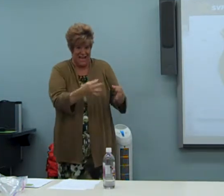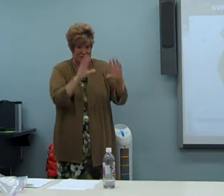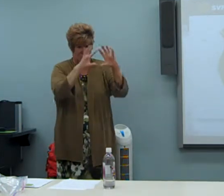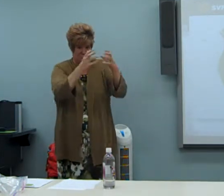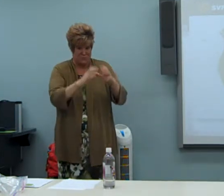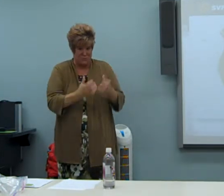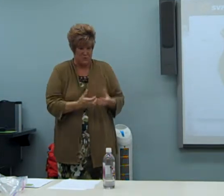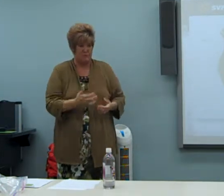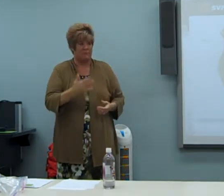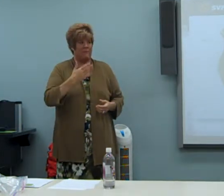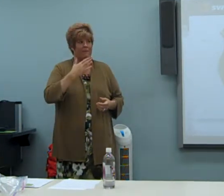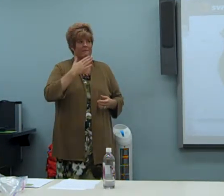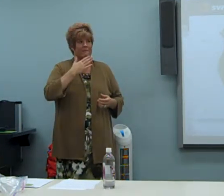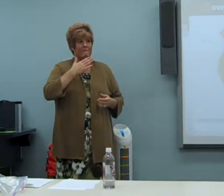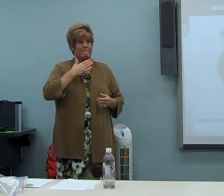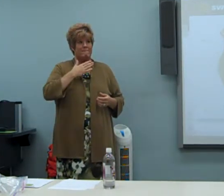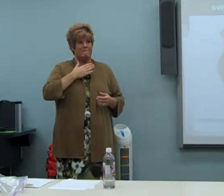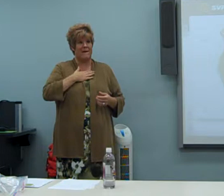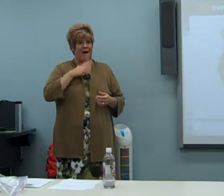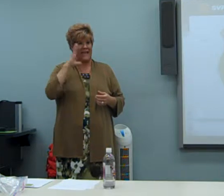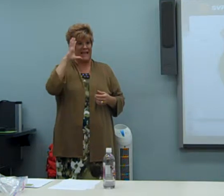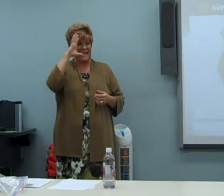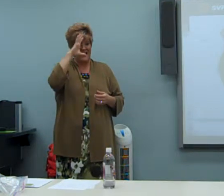I have no idea how they decided to group them.